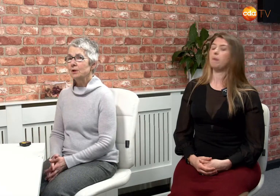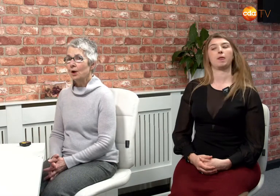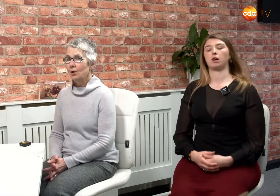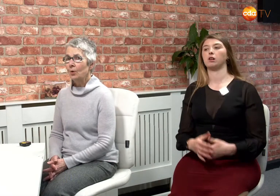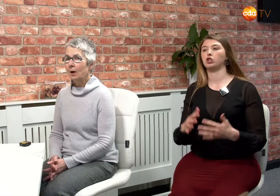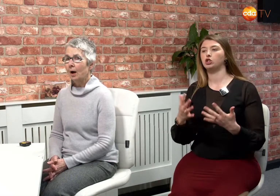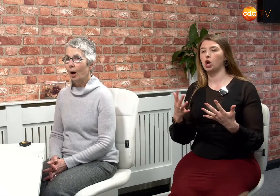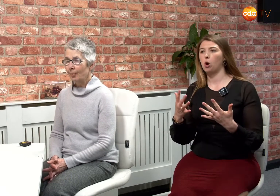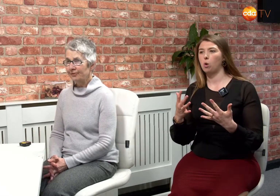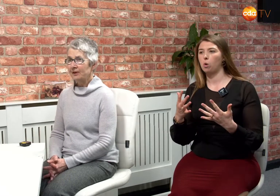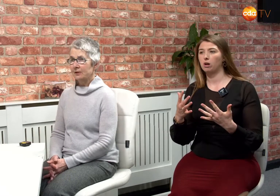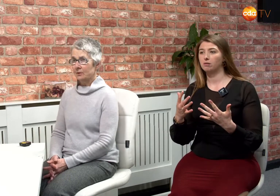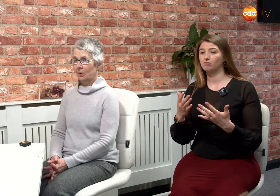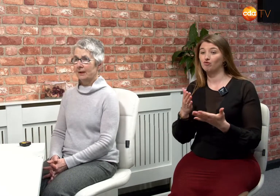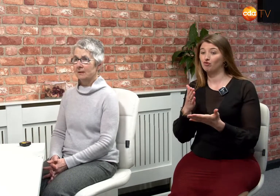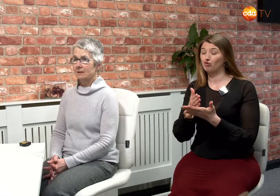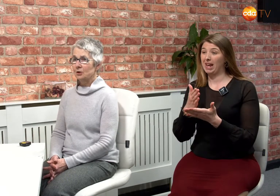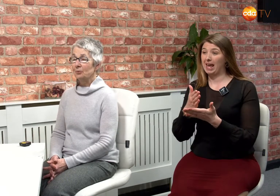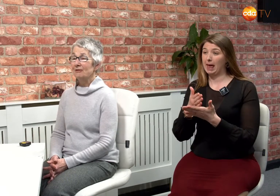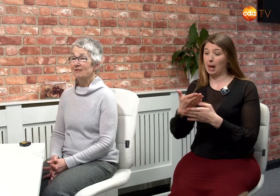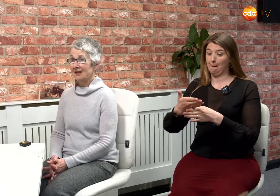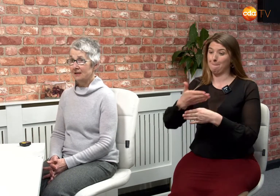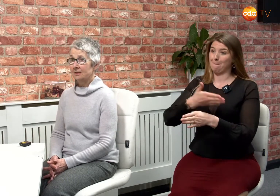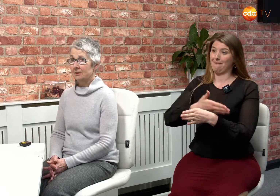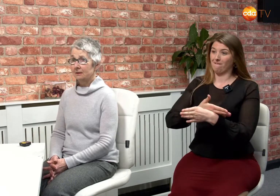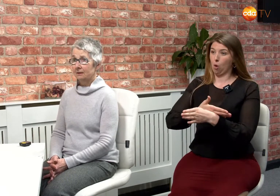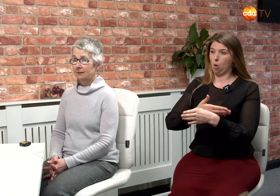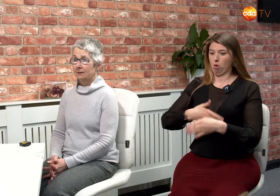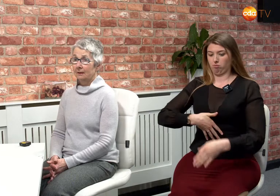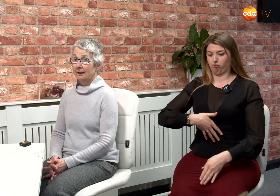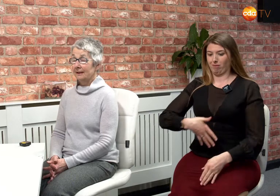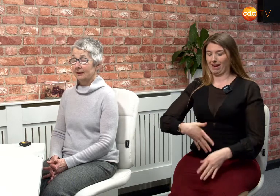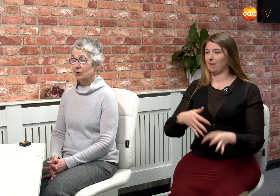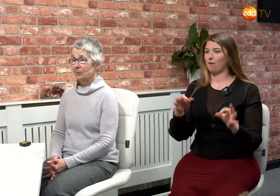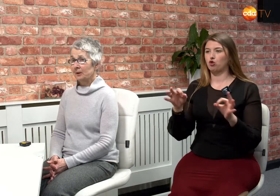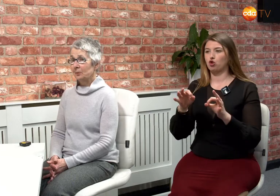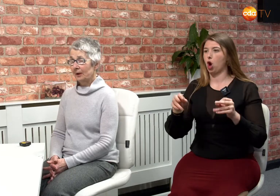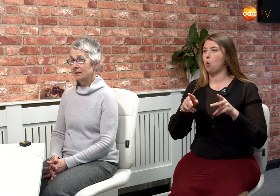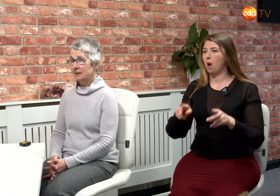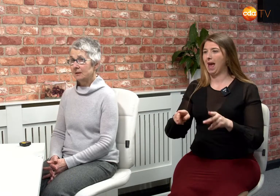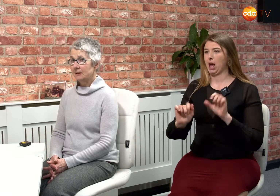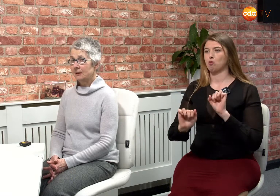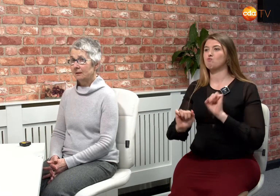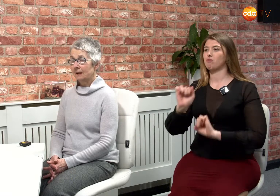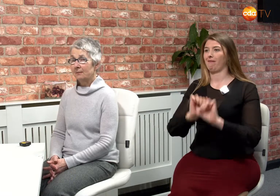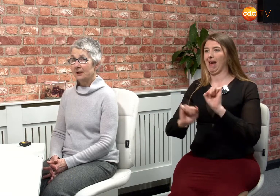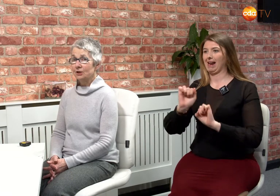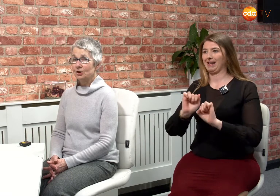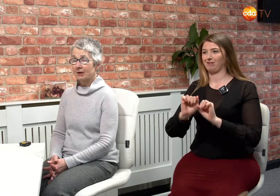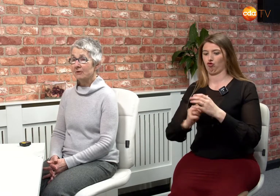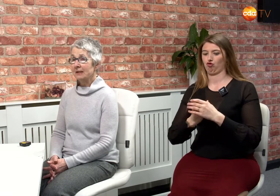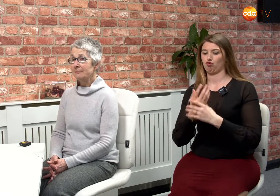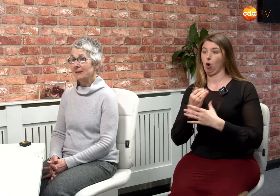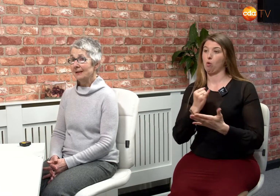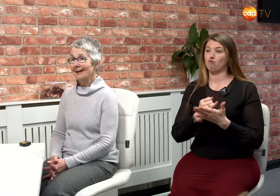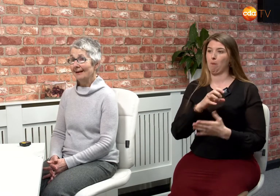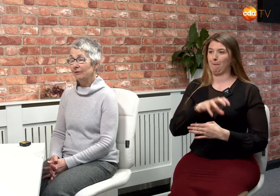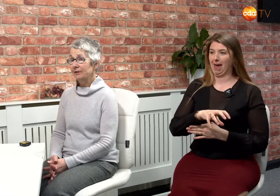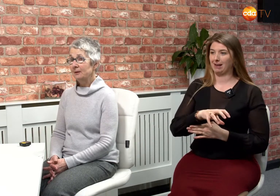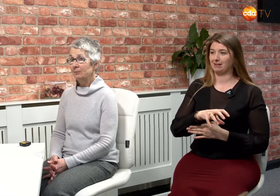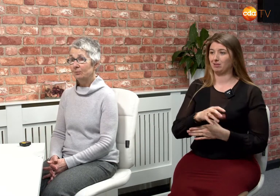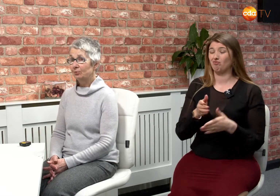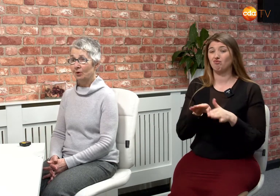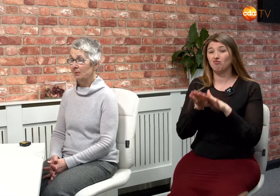So there's no obvious ways to prevent an ectopic pregnancy. I mean, generally